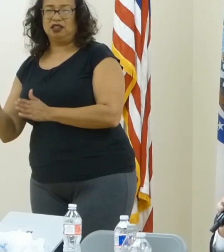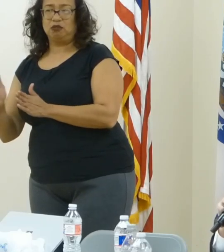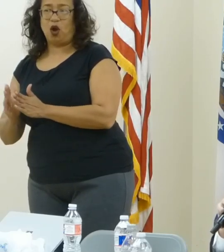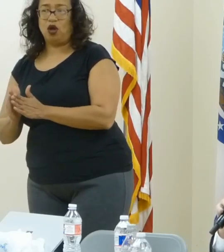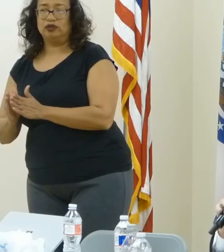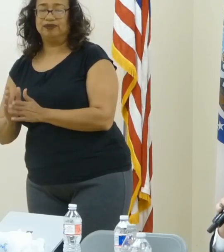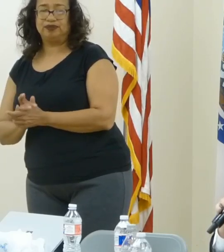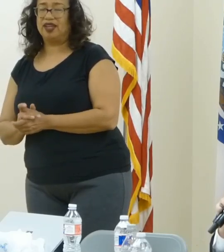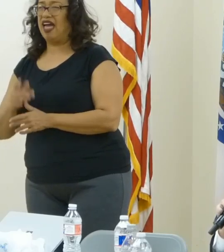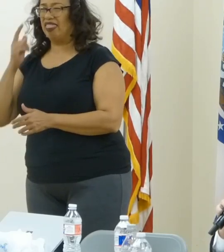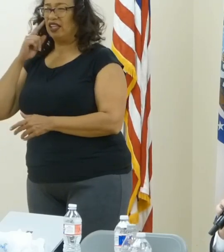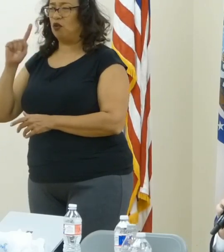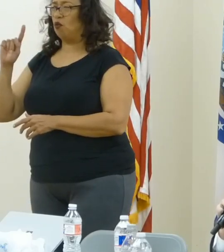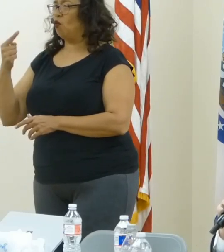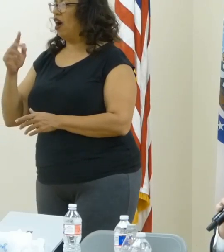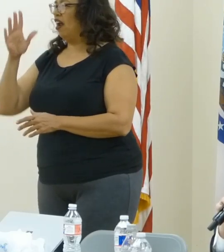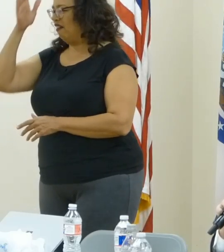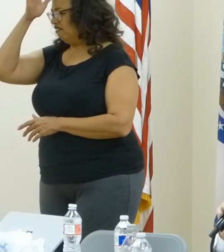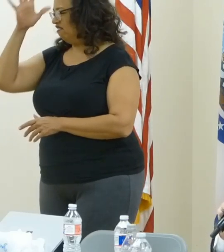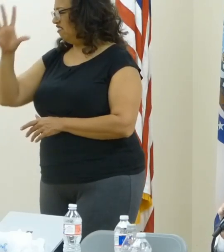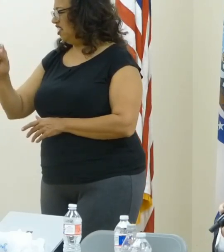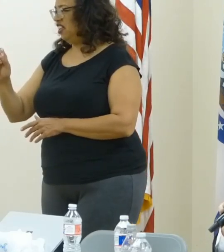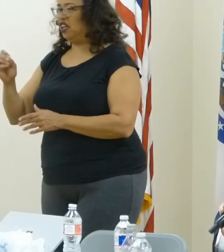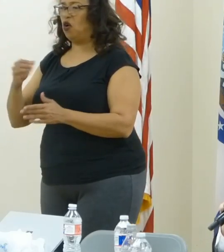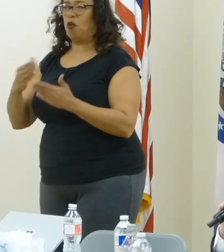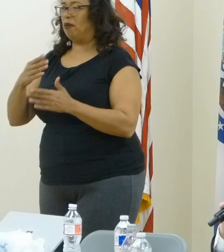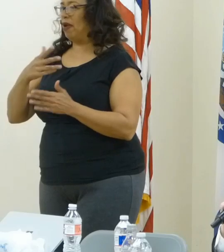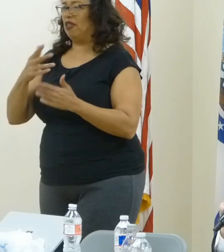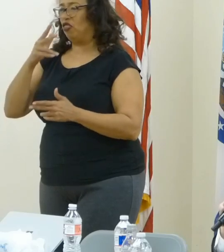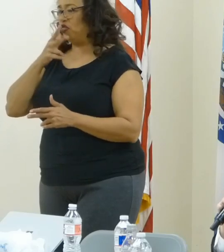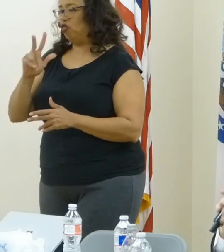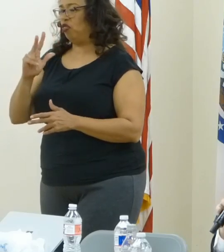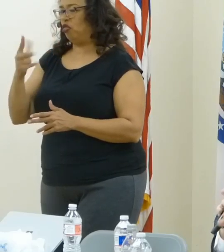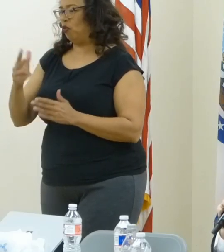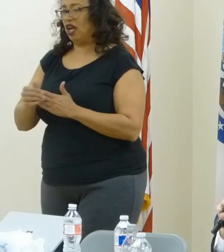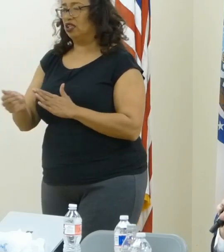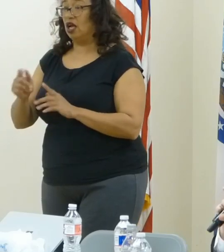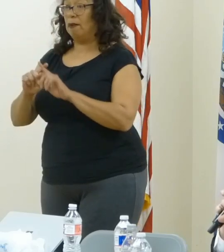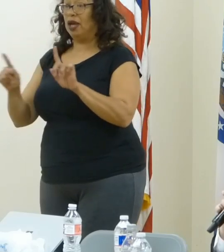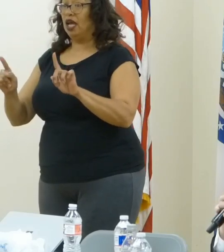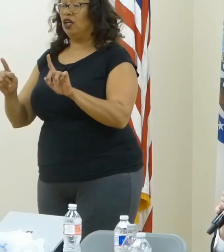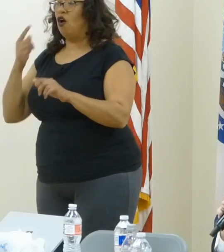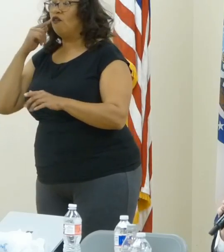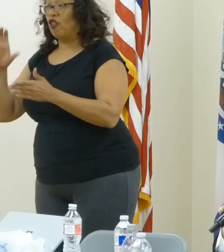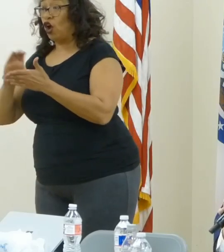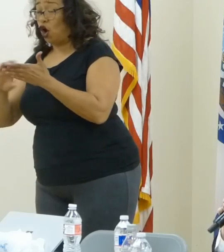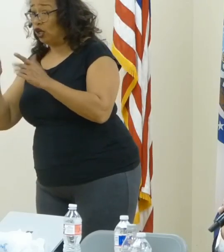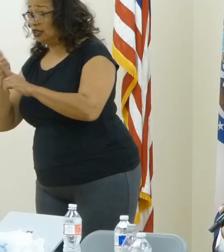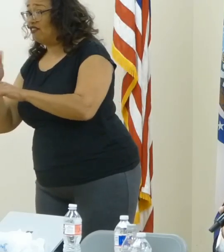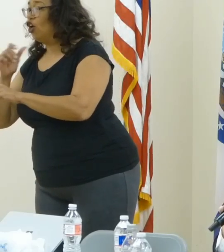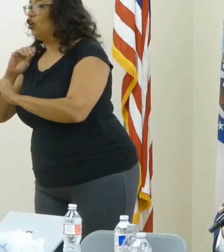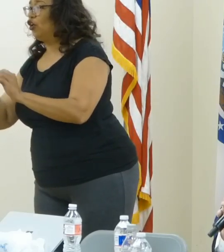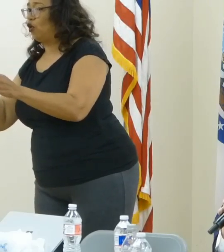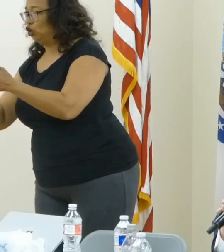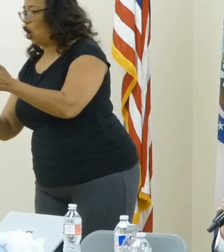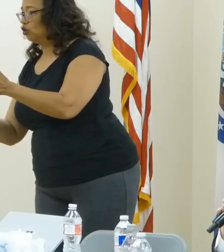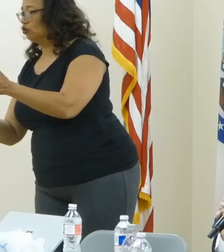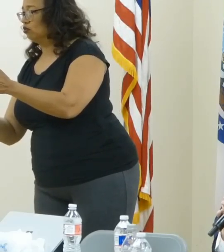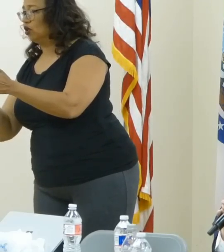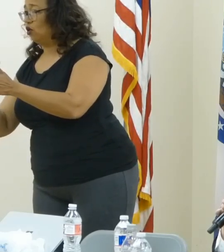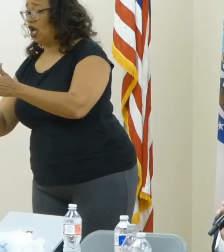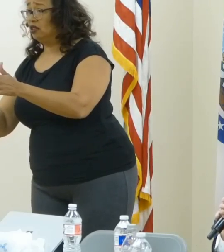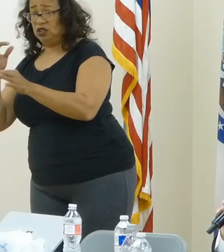want to give them their $1.50 or $3.50 or whatever the processing fee is. But there's no charge for the card itself. So it's